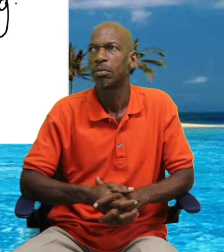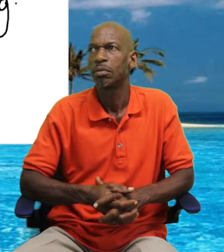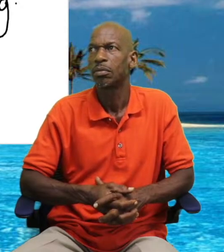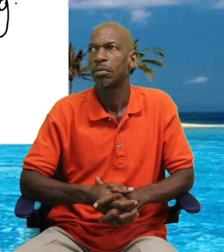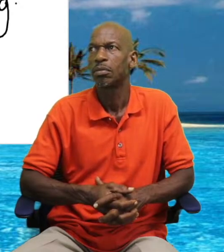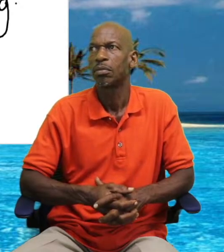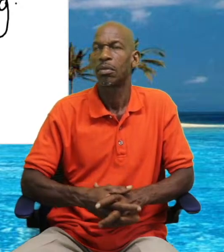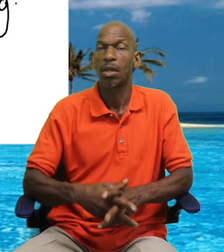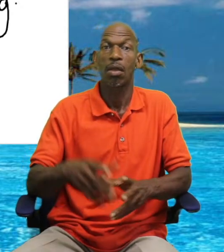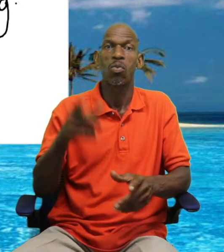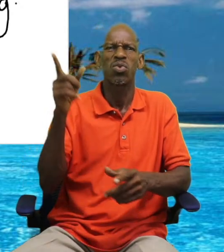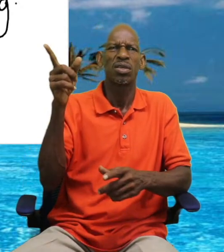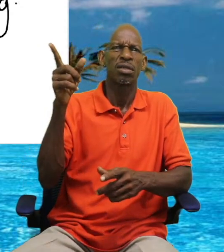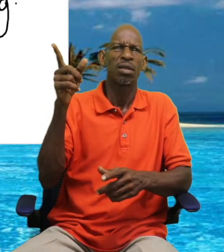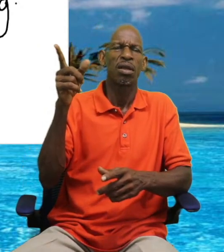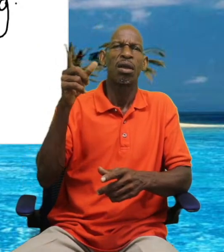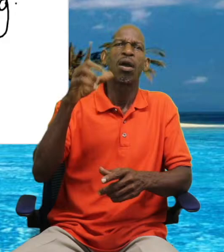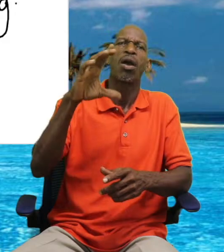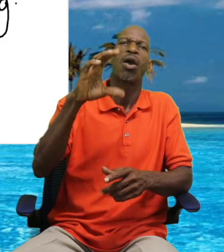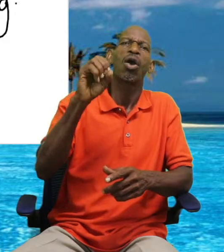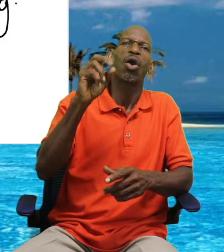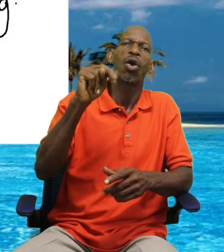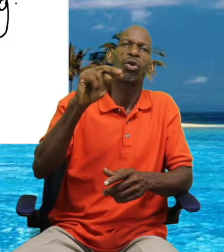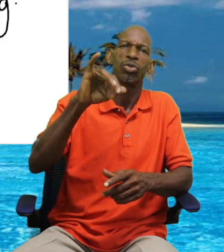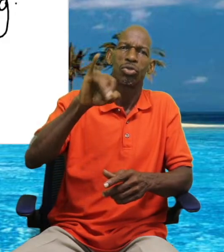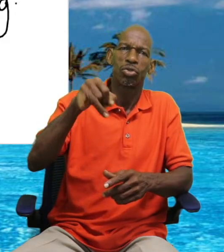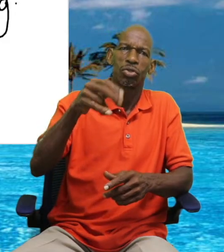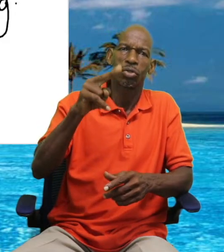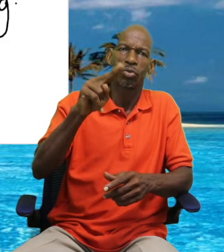It is used to join words, phrases,